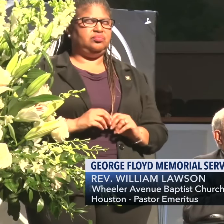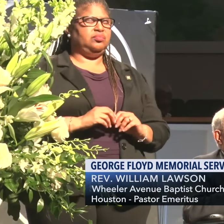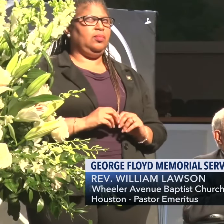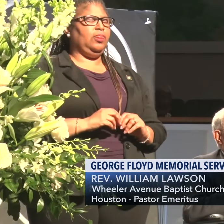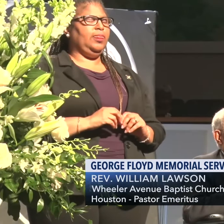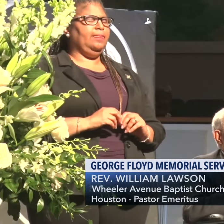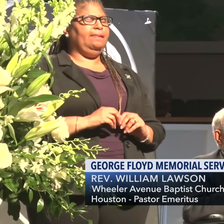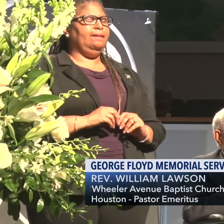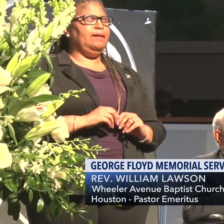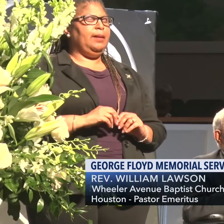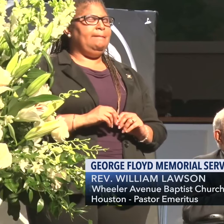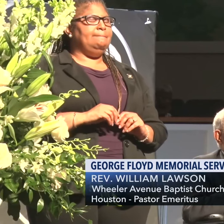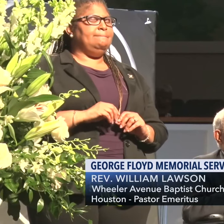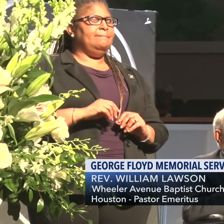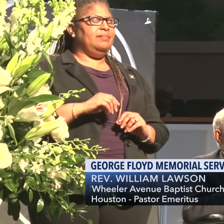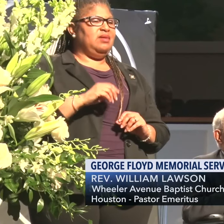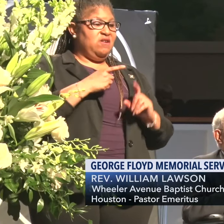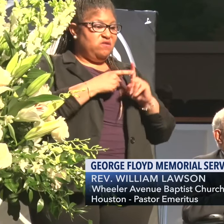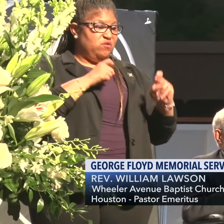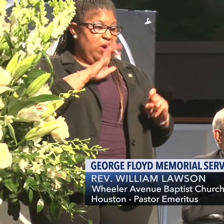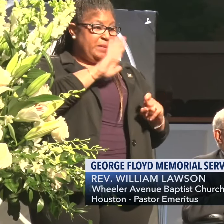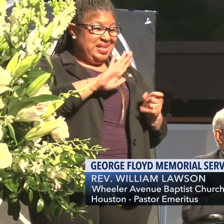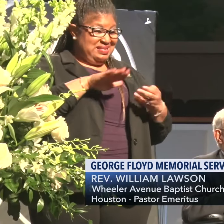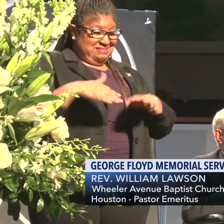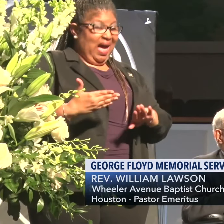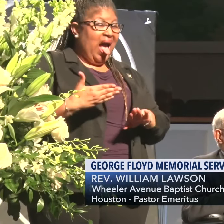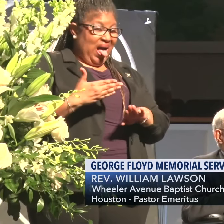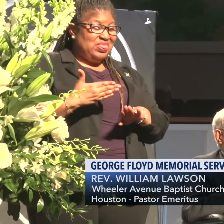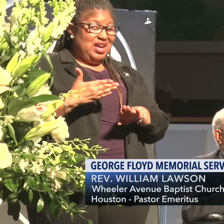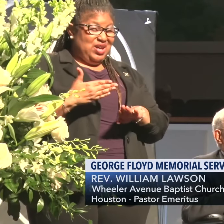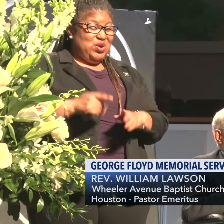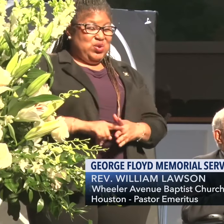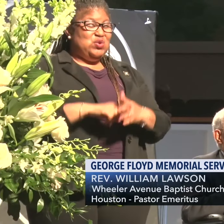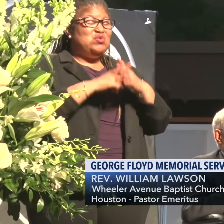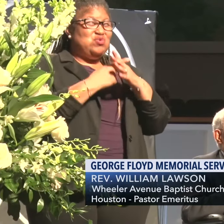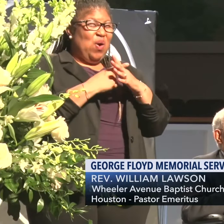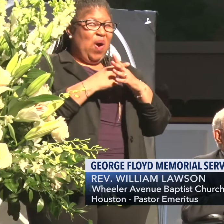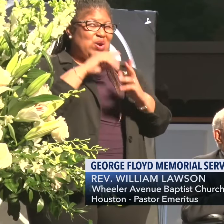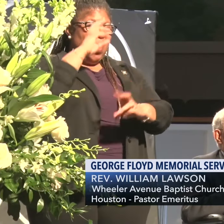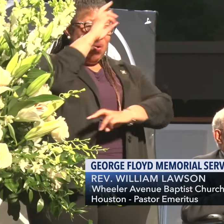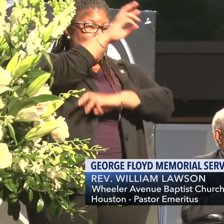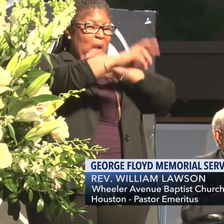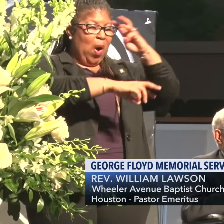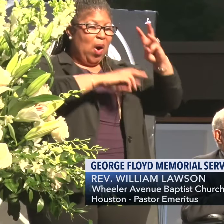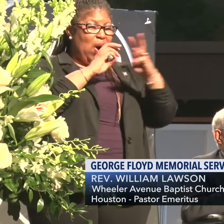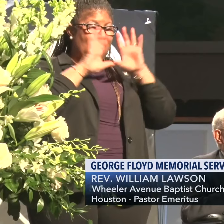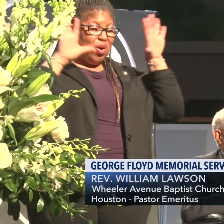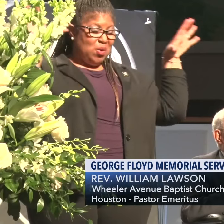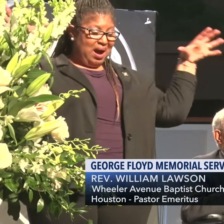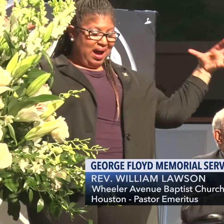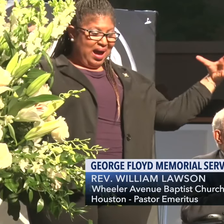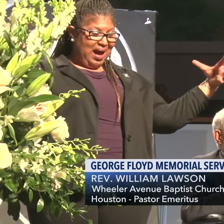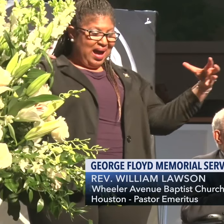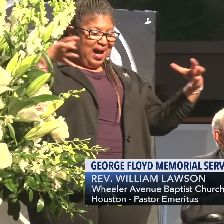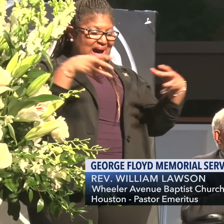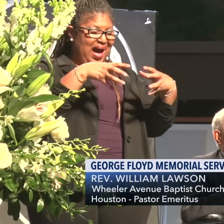Out of his death, out of his death has come a movement, a worldwide movement.